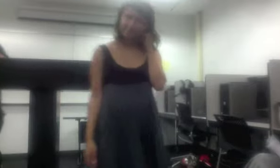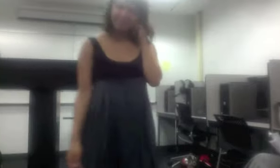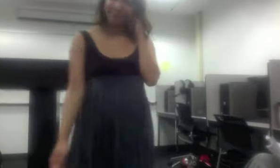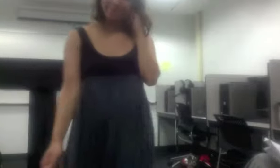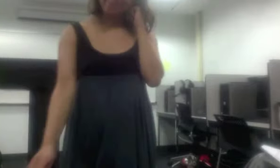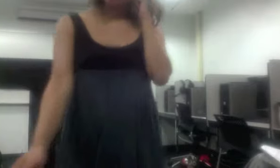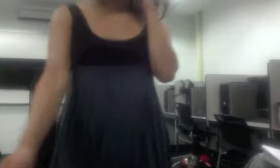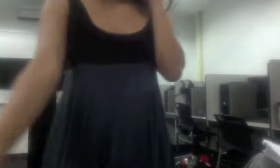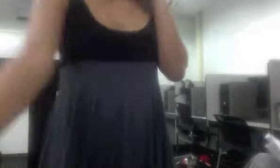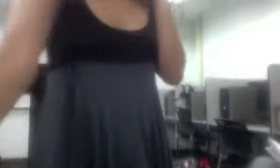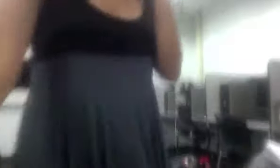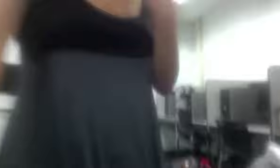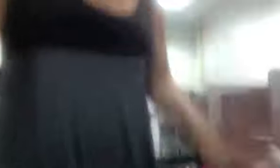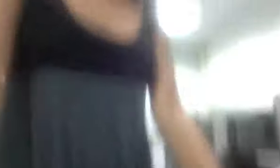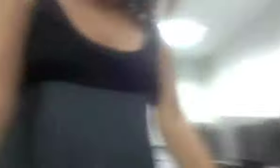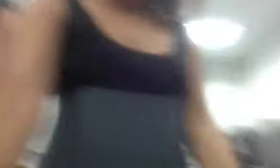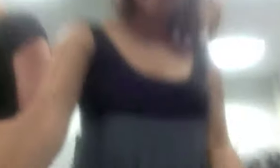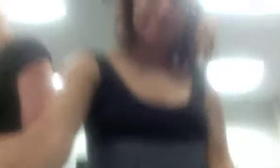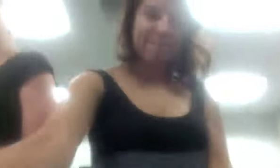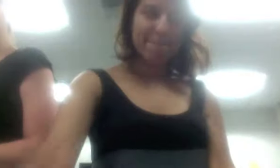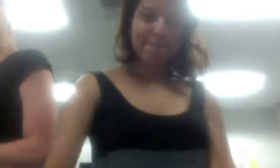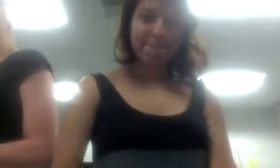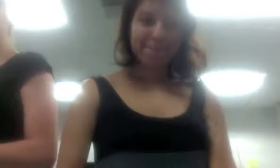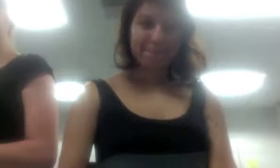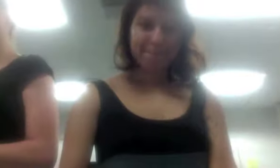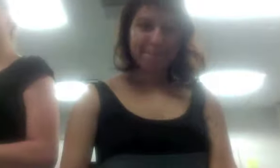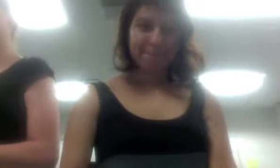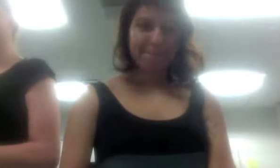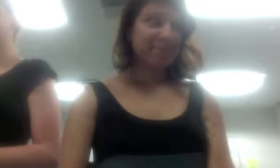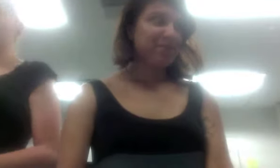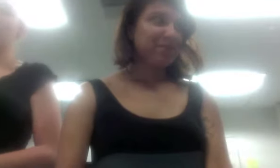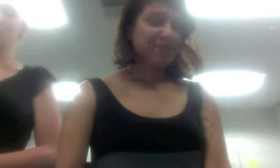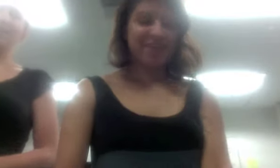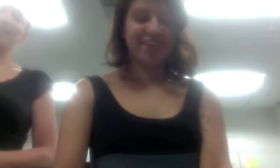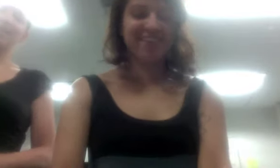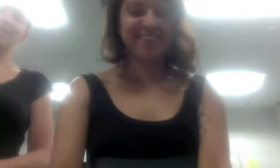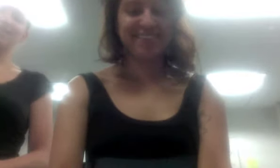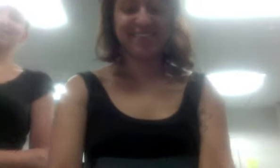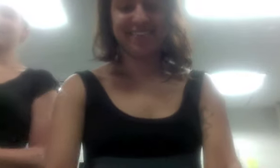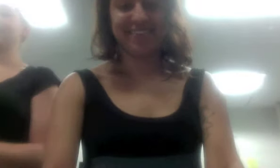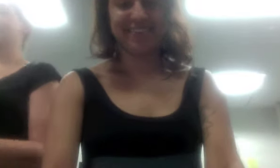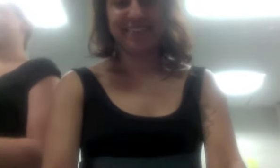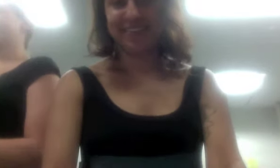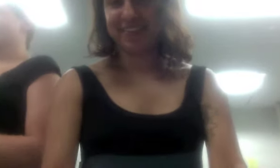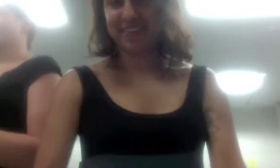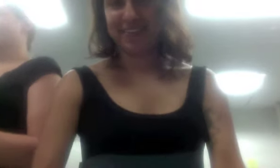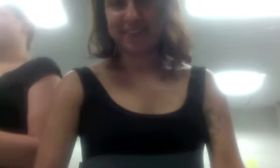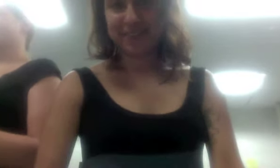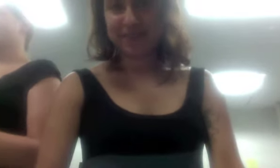Yay! Thank you, Amy. You're welcome.